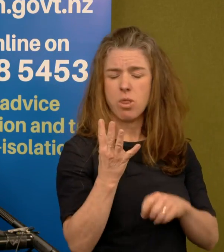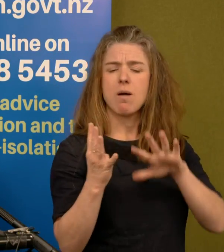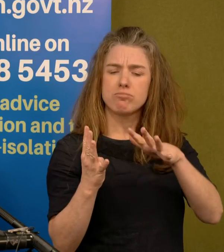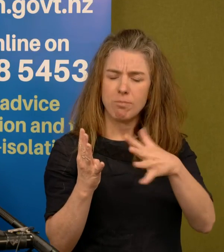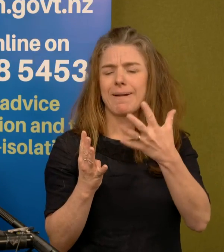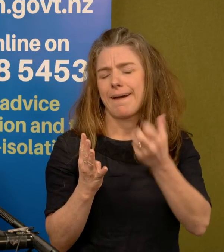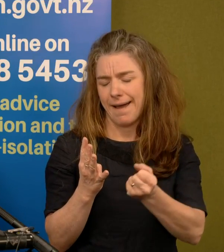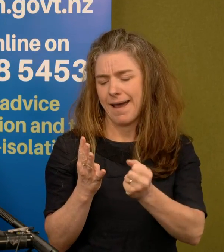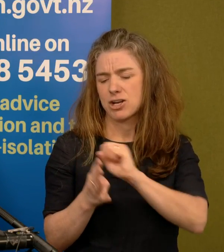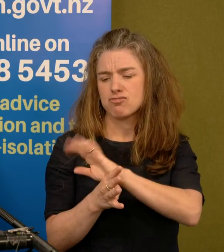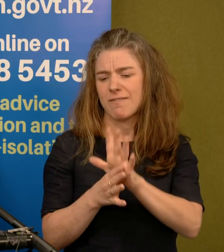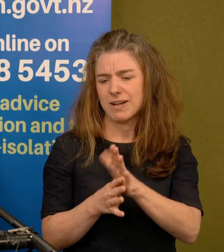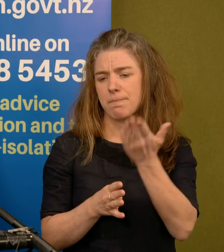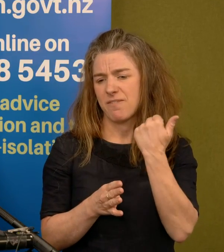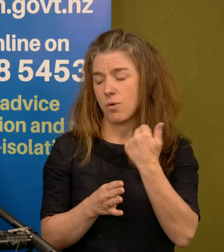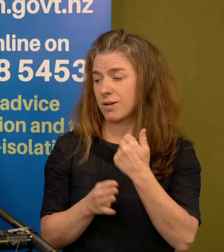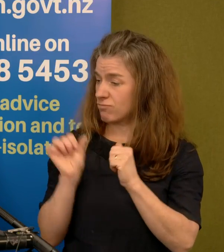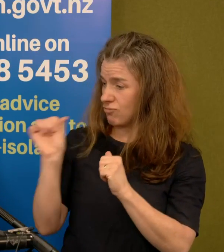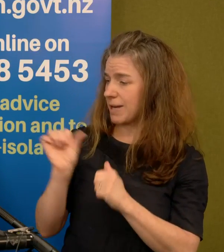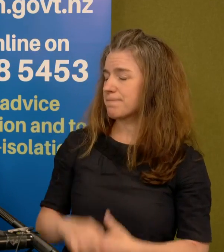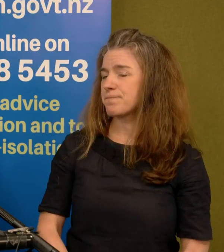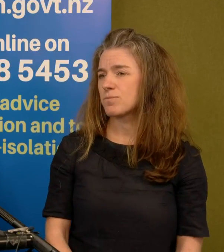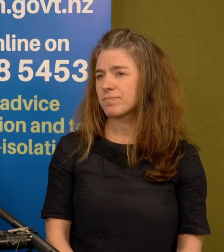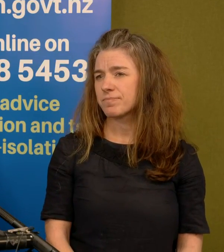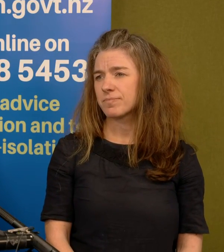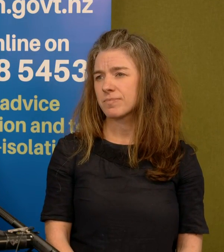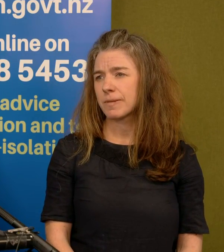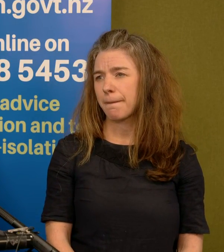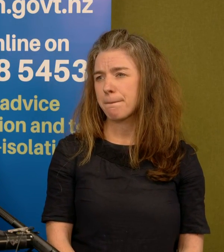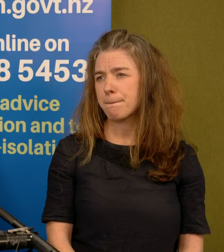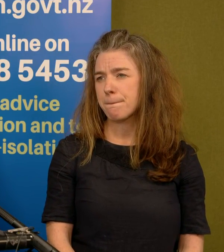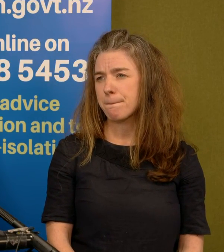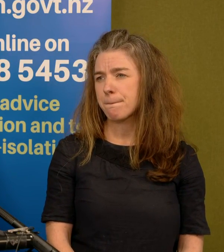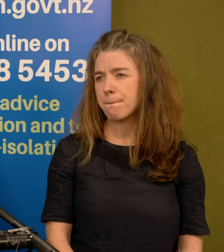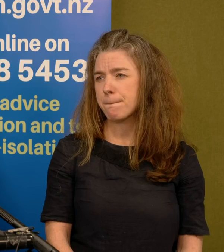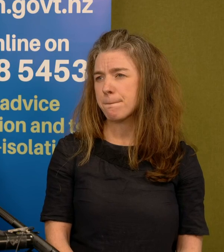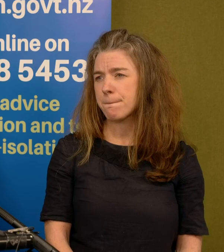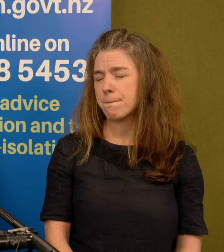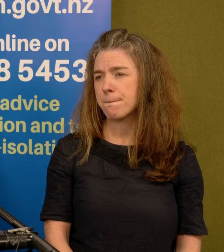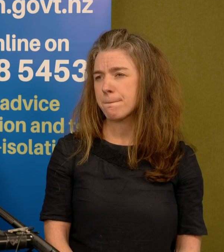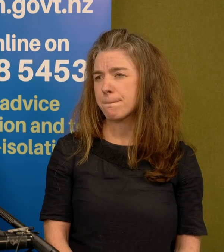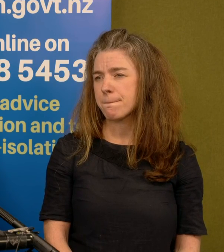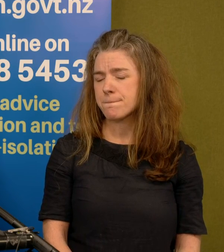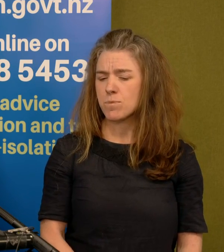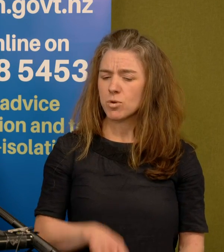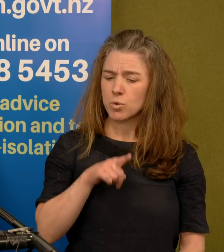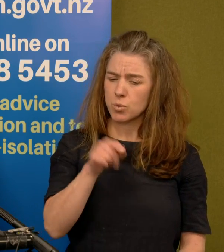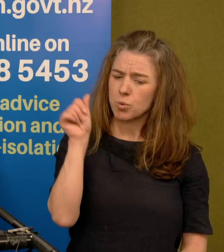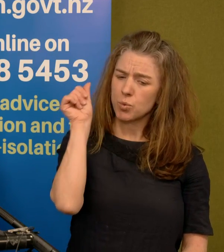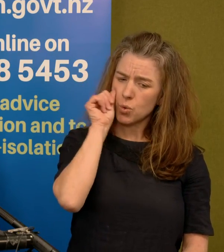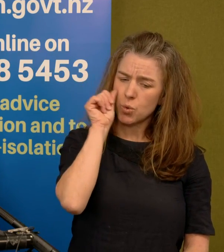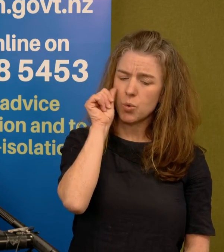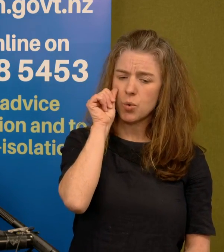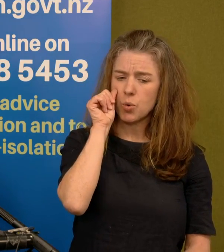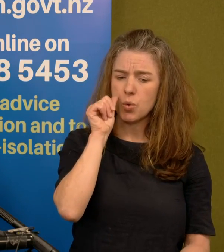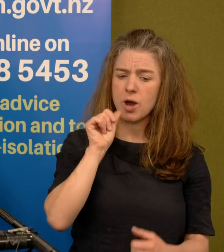Yes, correct. Highly likely. Yes. Cool. Yep. Last question. We've known about this third case. You said 6 p.m. last night. Yes. Why has it taken until